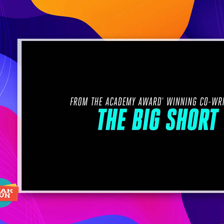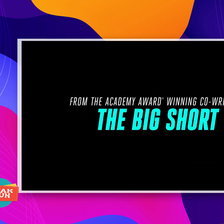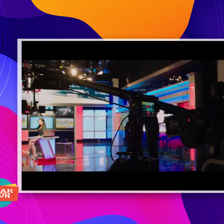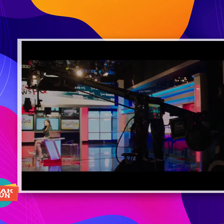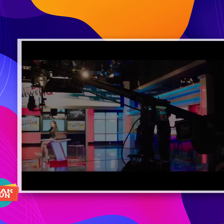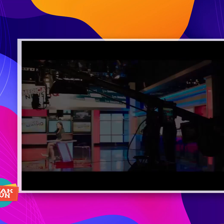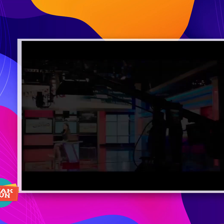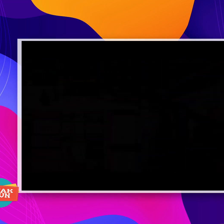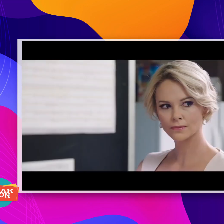convince